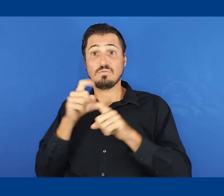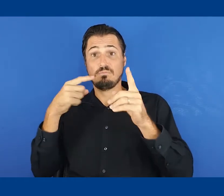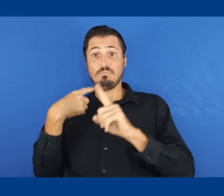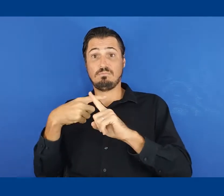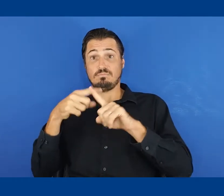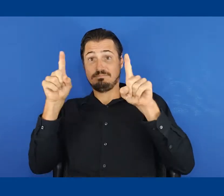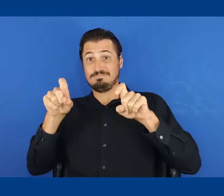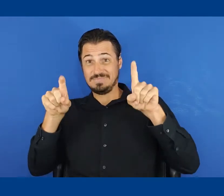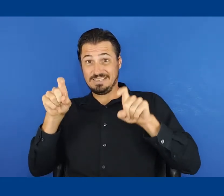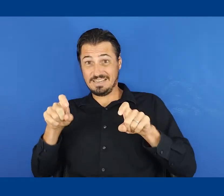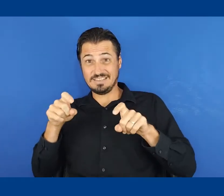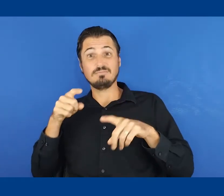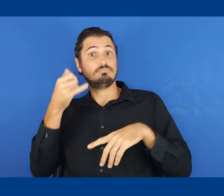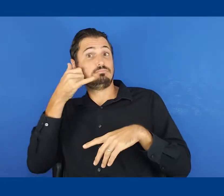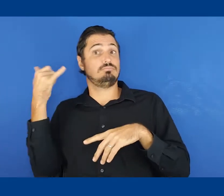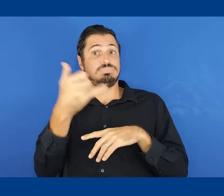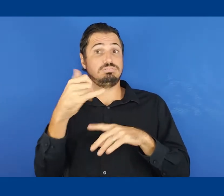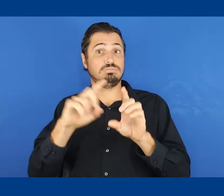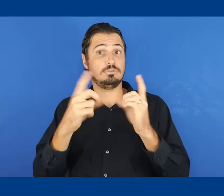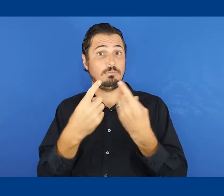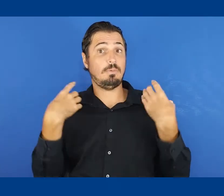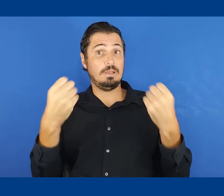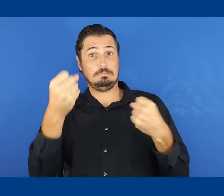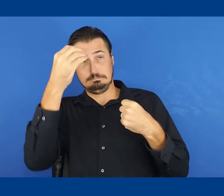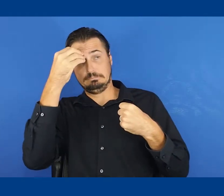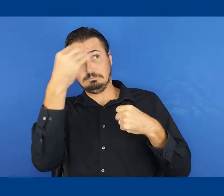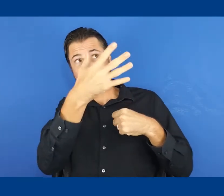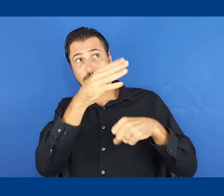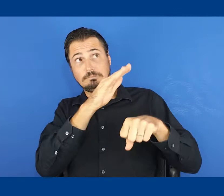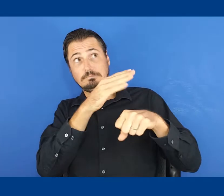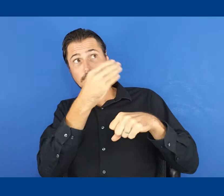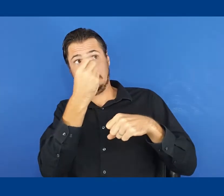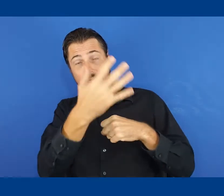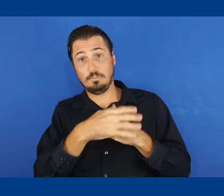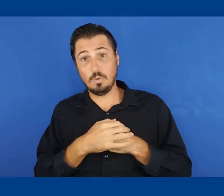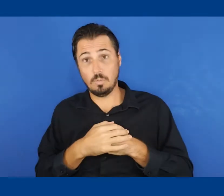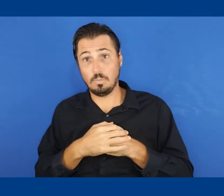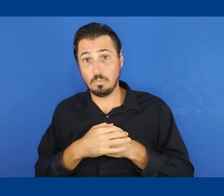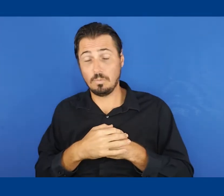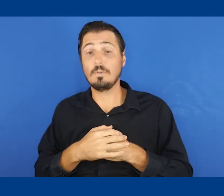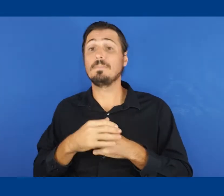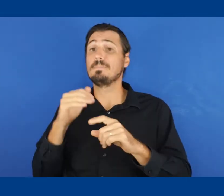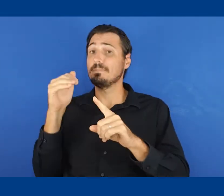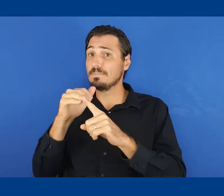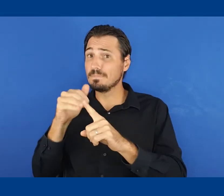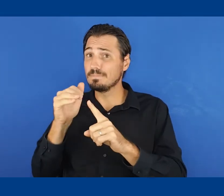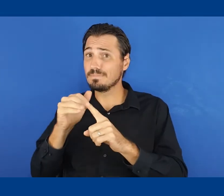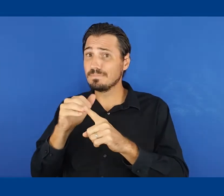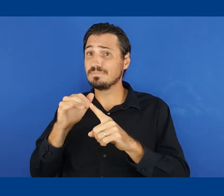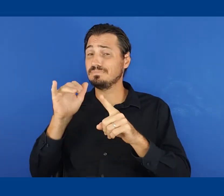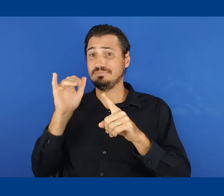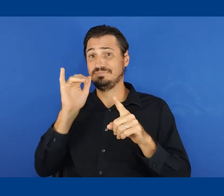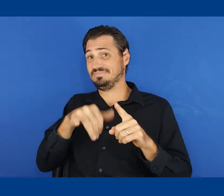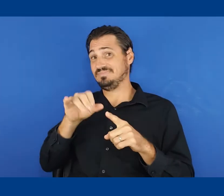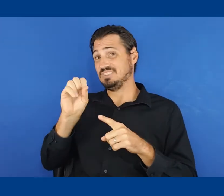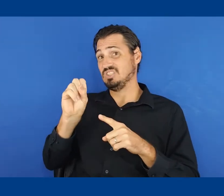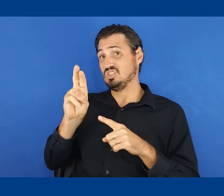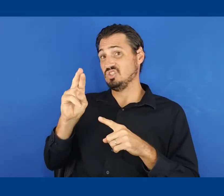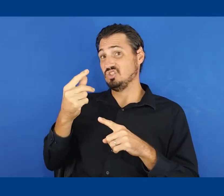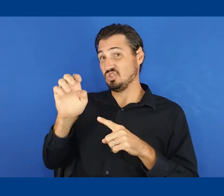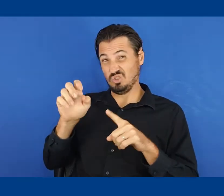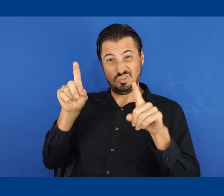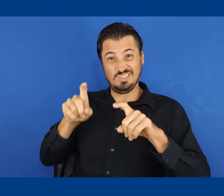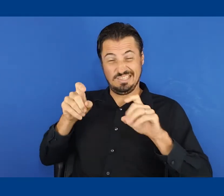result, please call the Department of Health to notify them. As an important reminder, these tests are not part of the